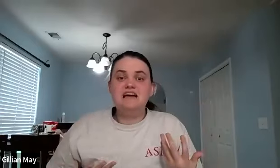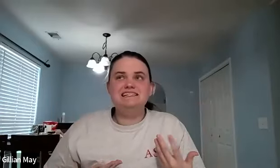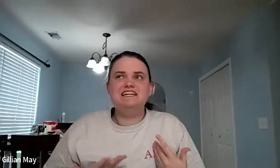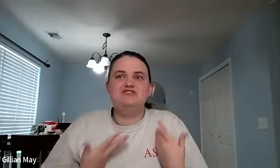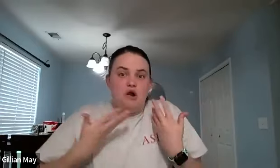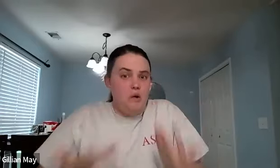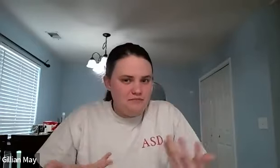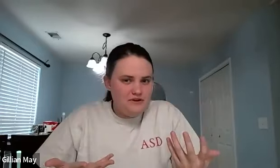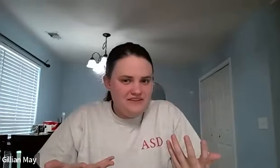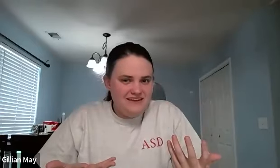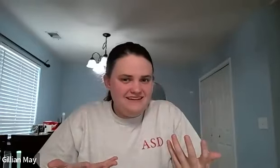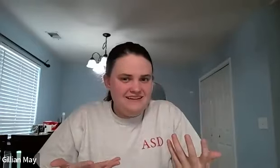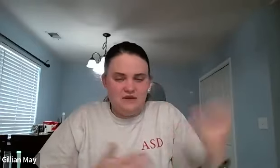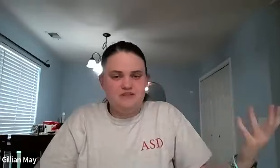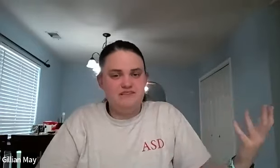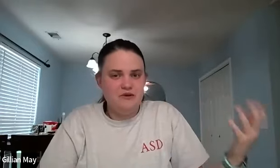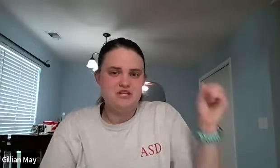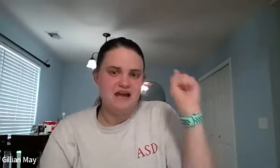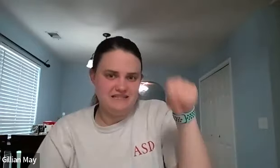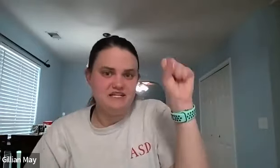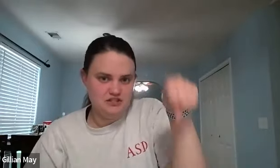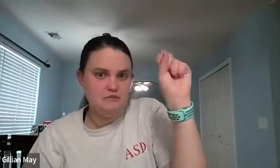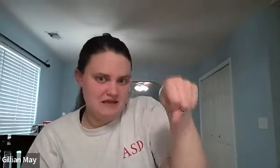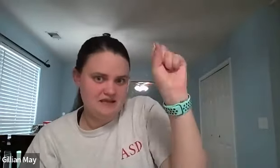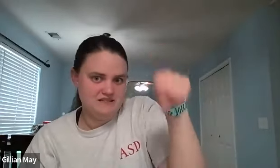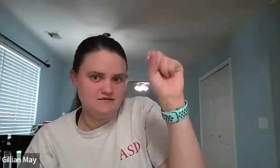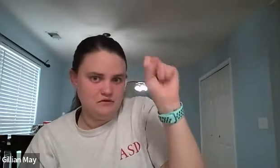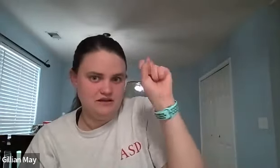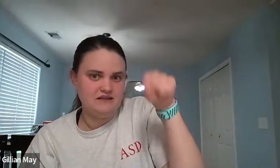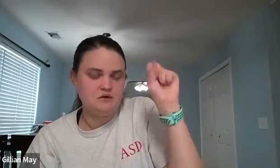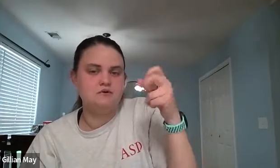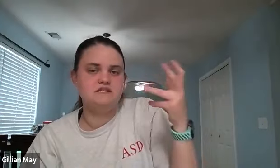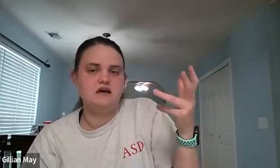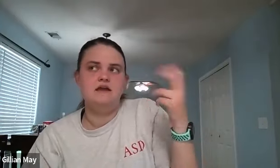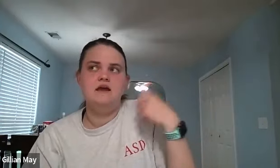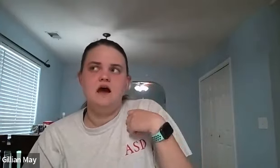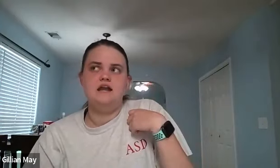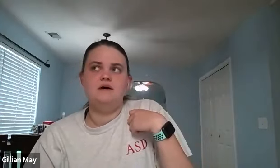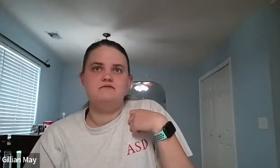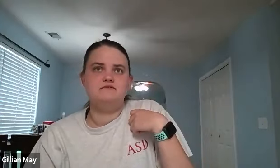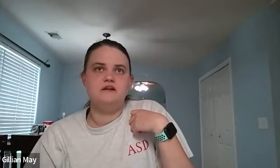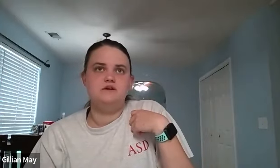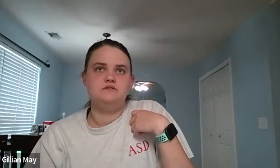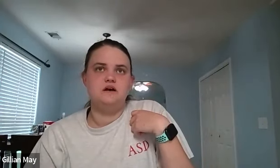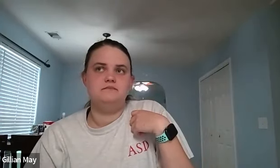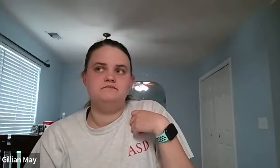I didn't grow up with it, like with the language, I tend to do my yeses fully. It's almost like, I know I have a friend who's